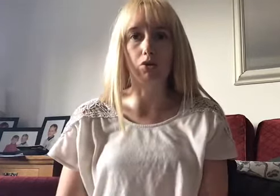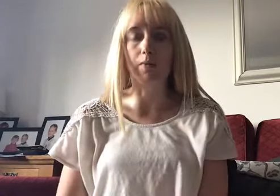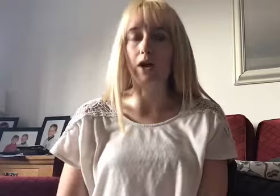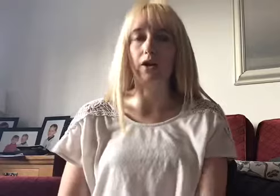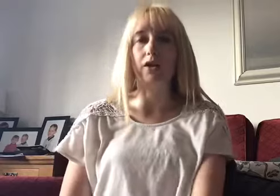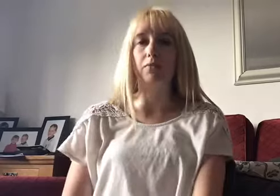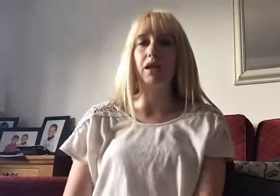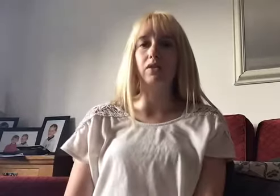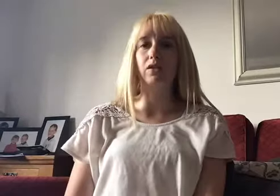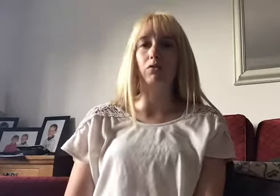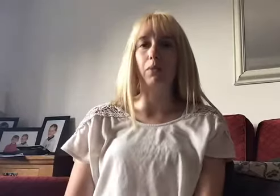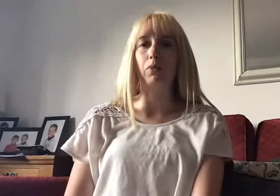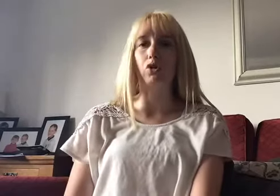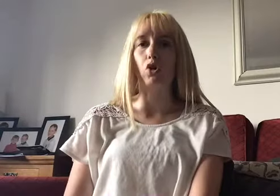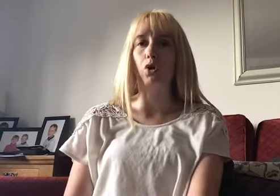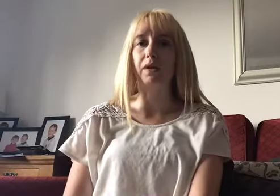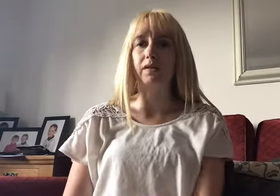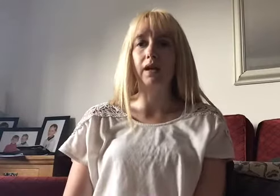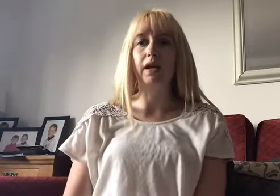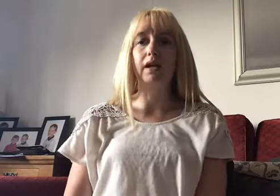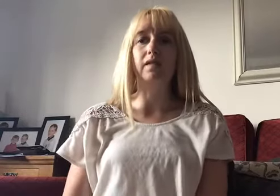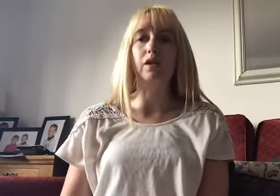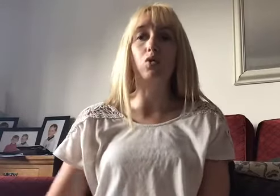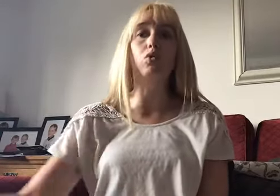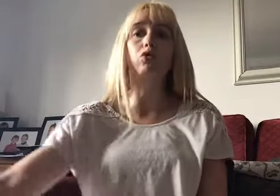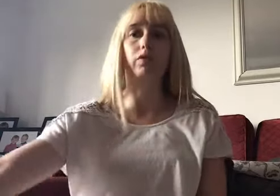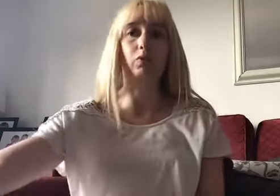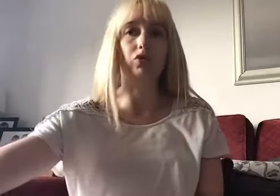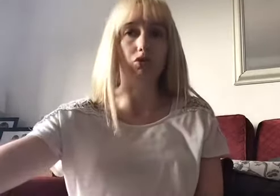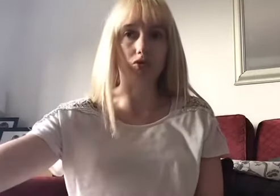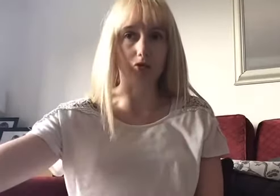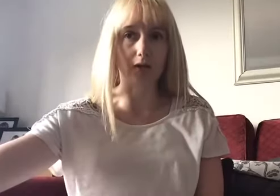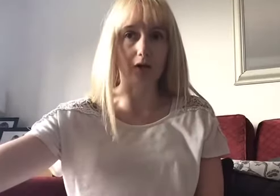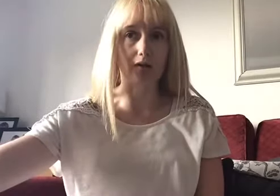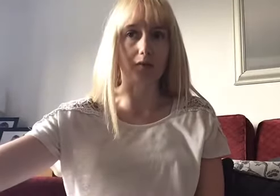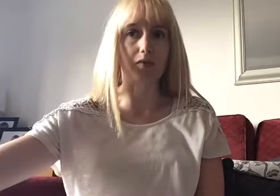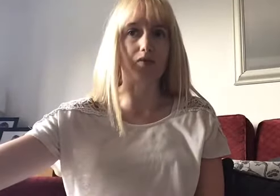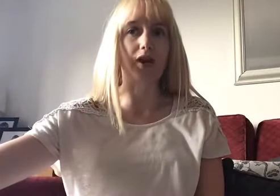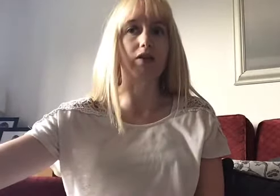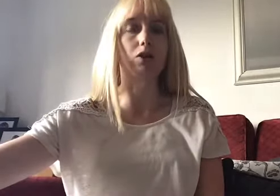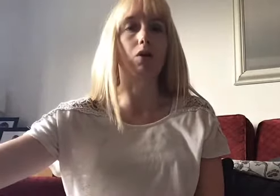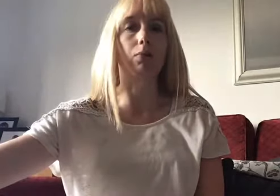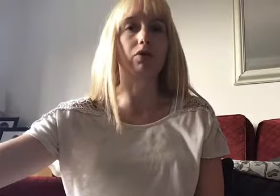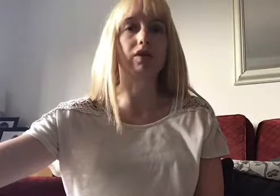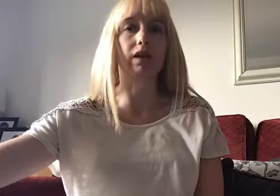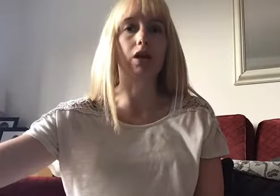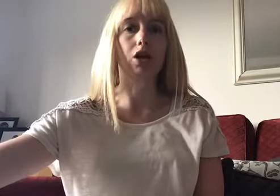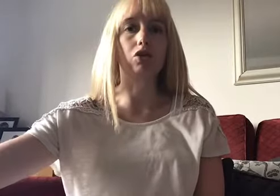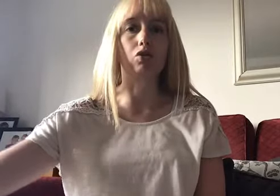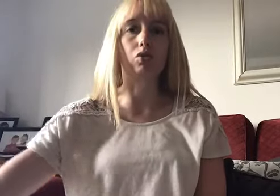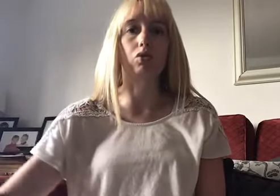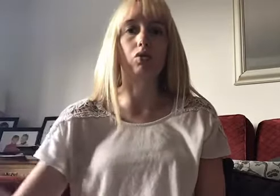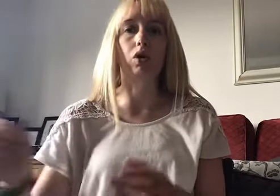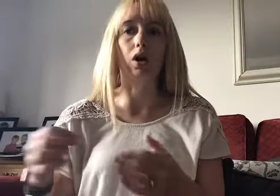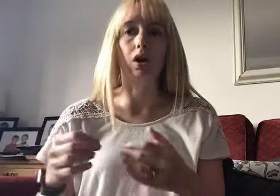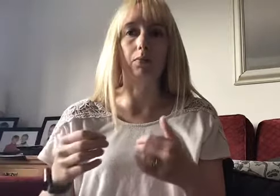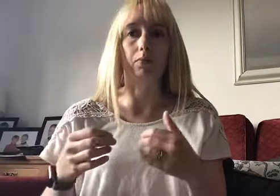and I think the main thing to remember with your hobbies is the order in which you're doing items, the fact that you are putting your